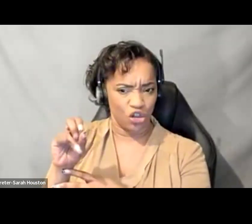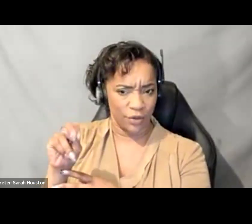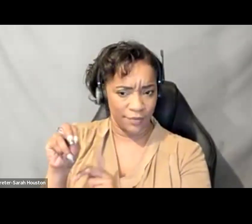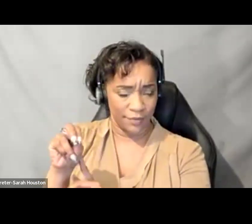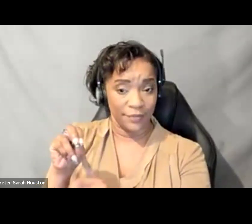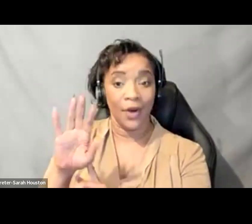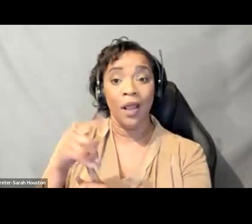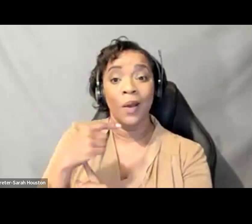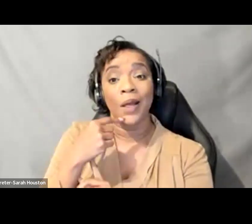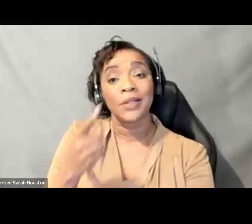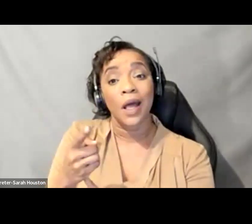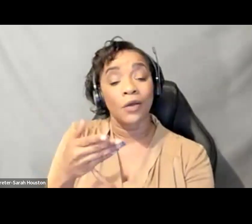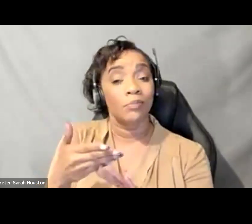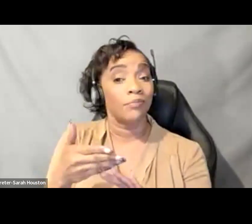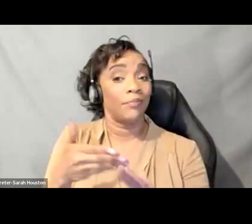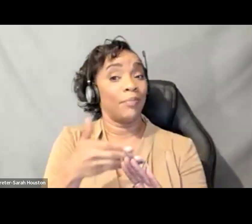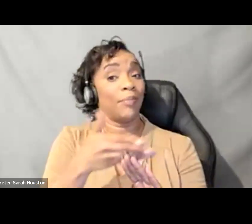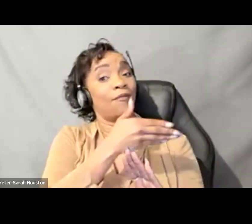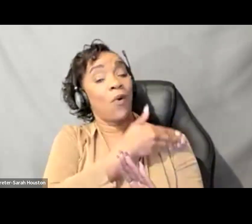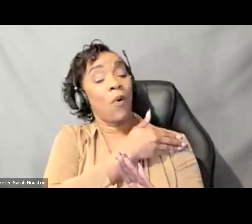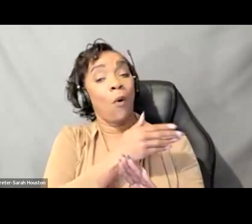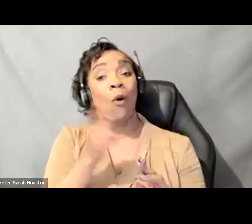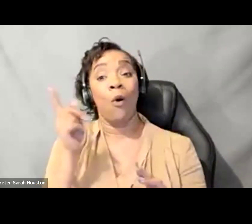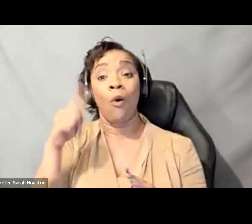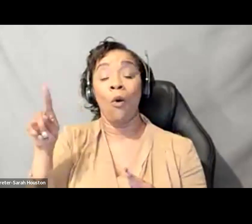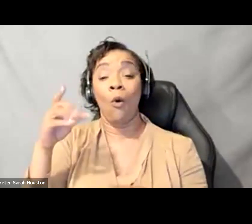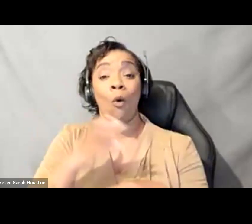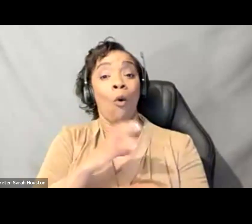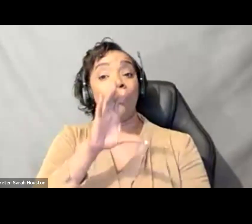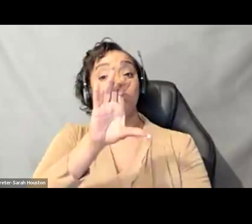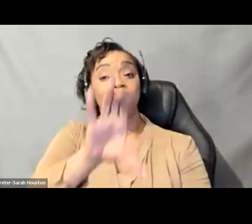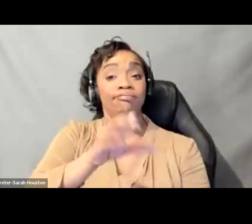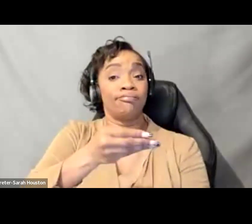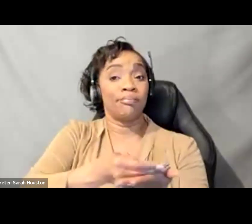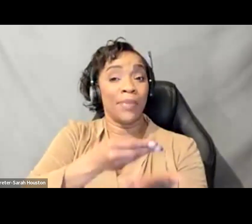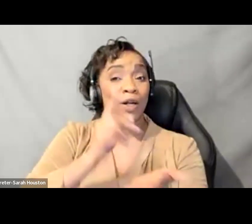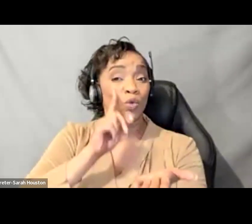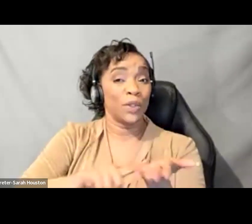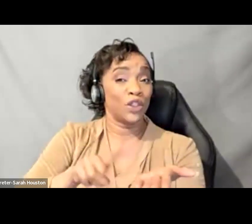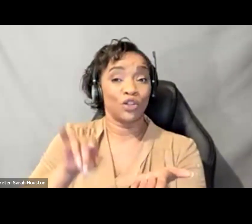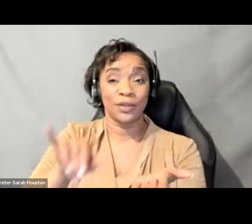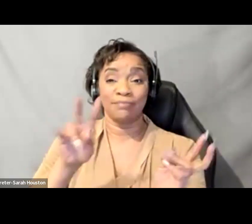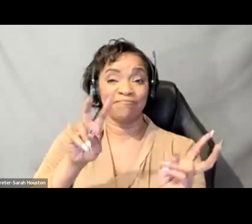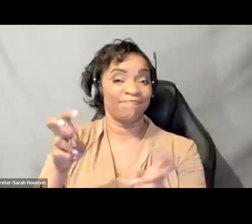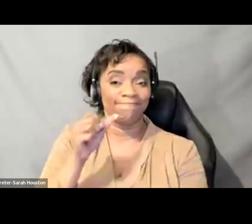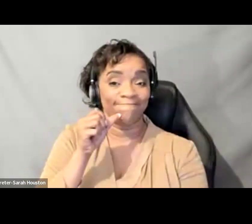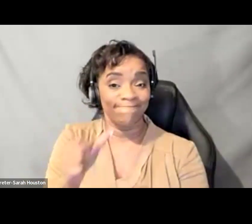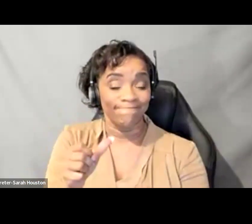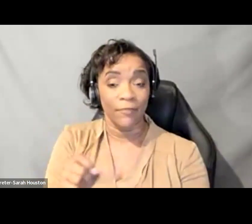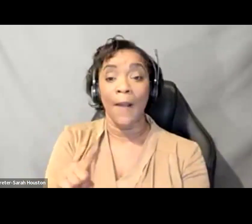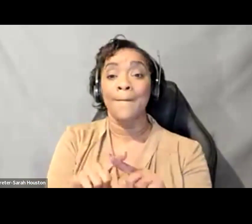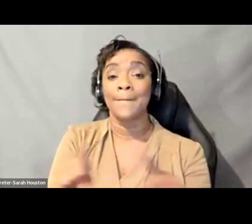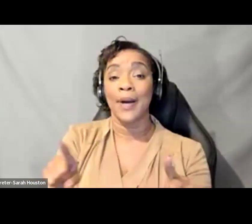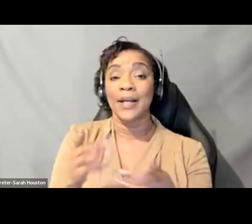lot of money or research into some of these topics. But some of the most common